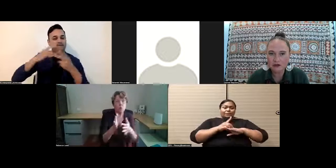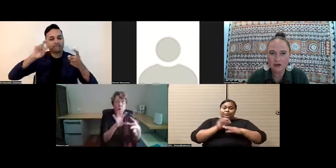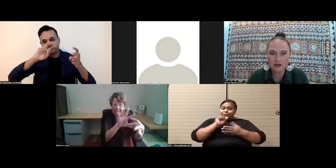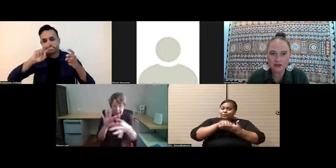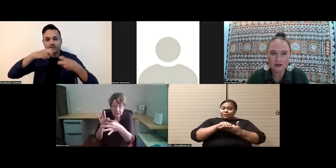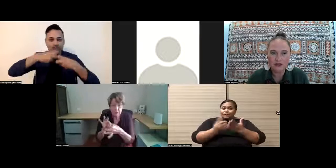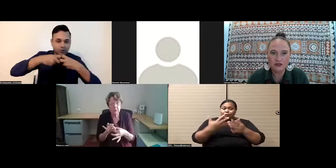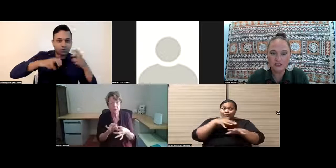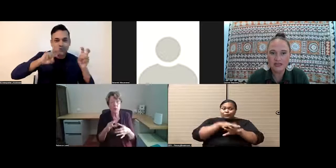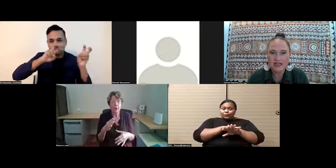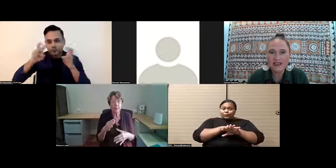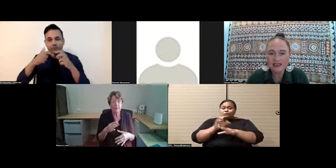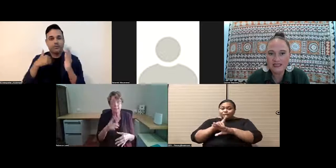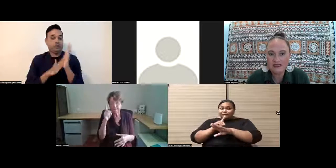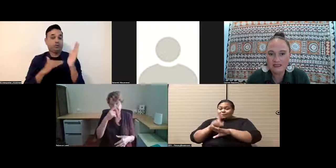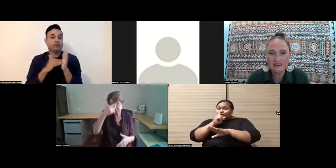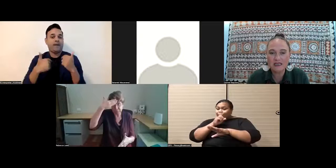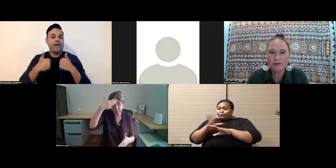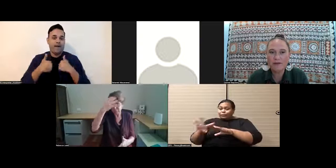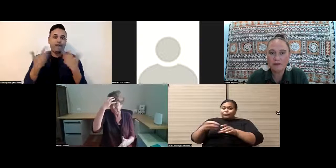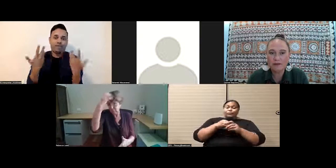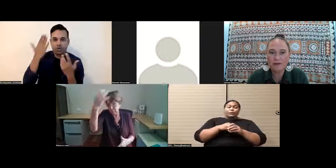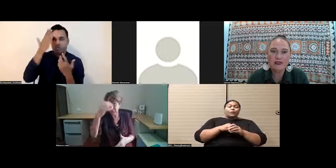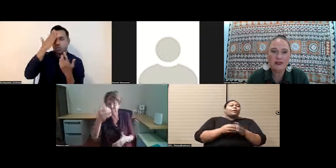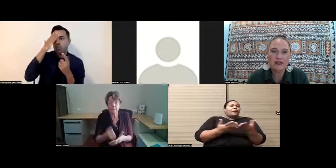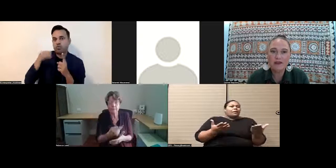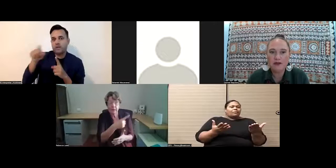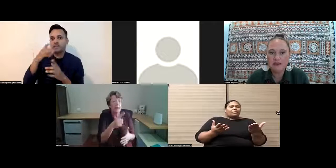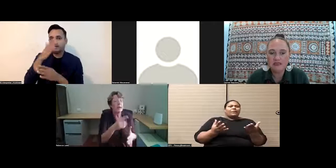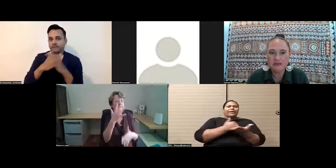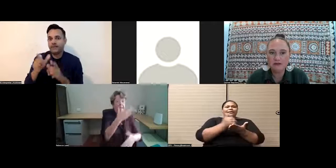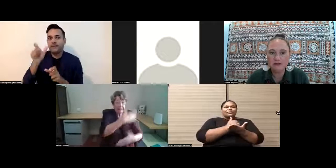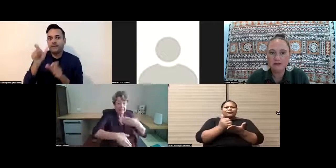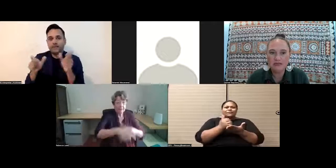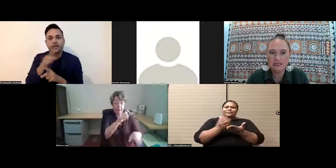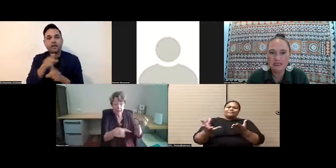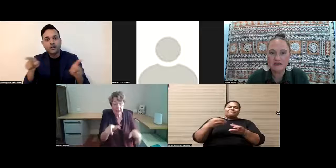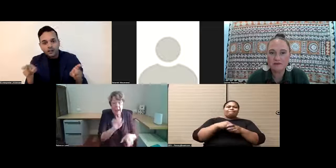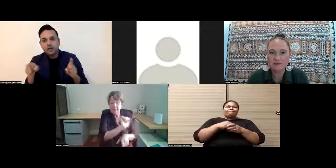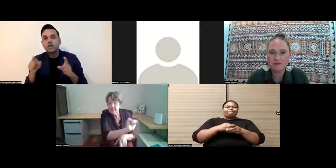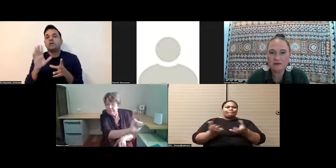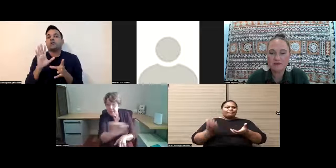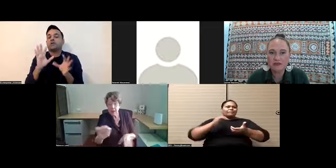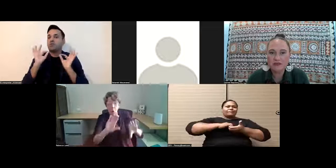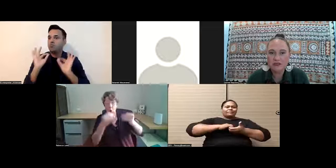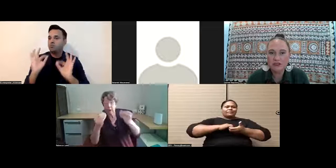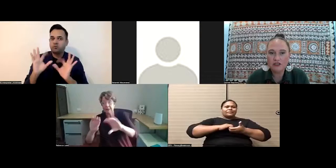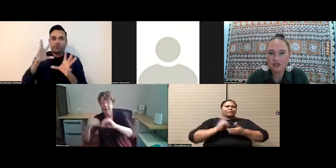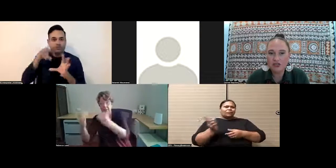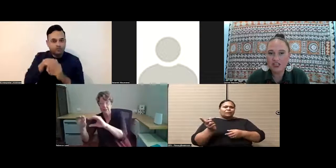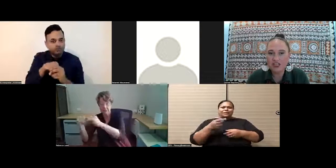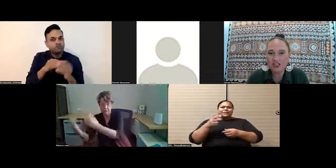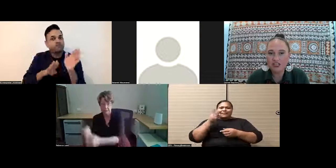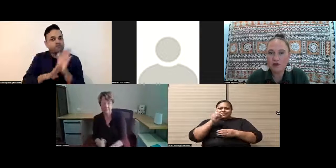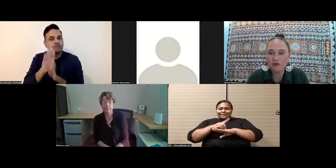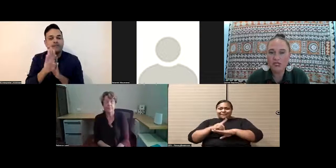experts on inclusion, that is, disabled people and their representative organisations. Dr.